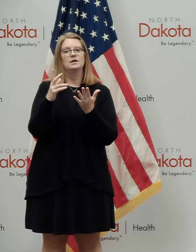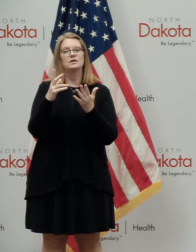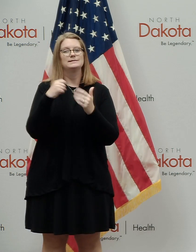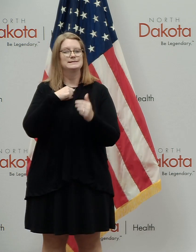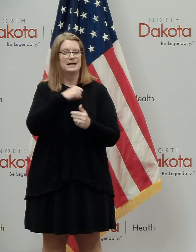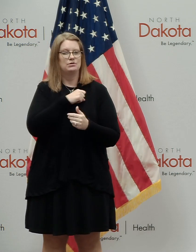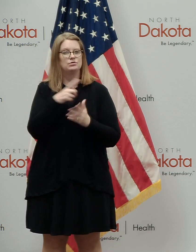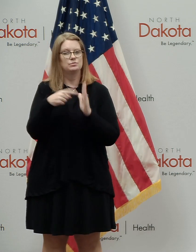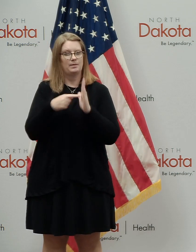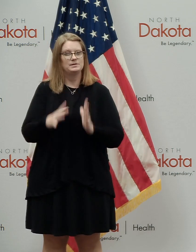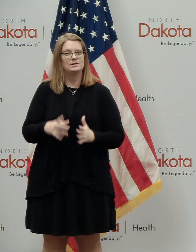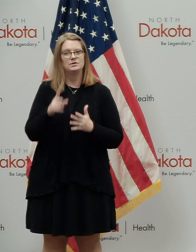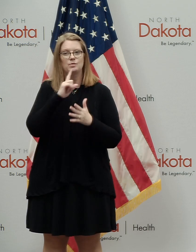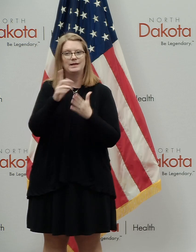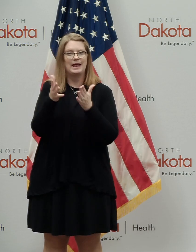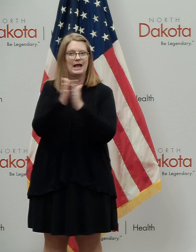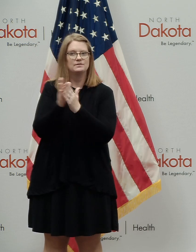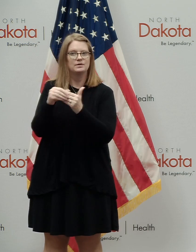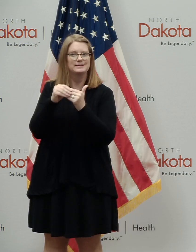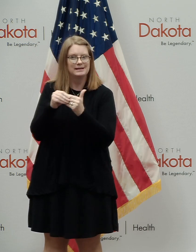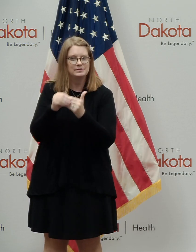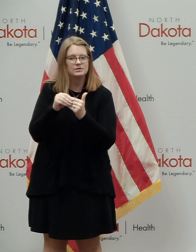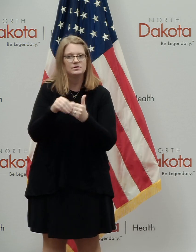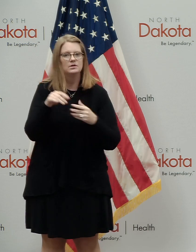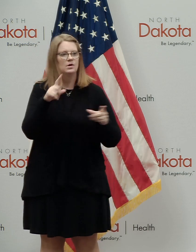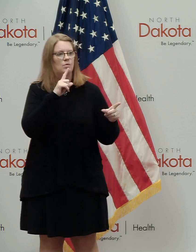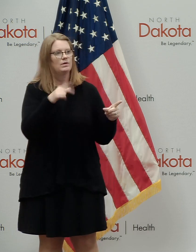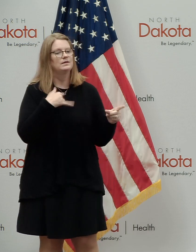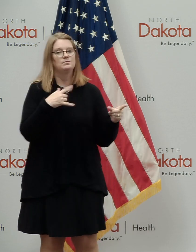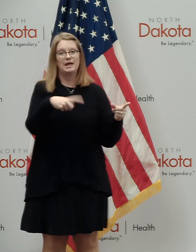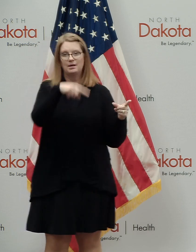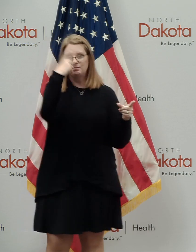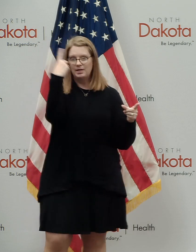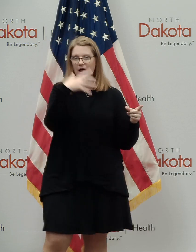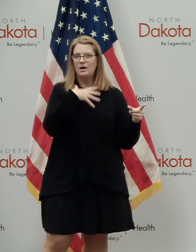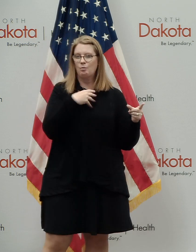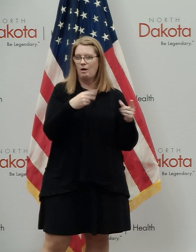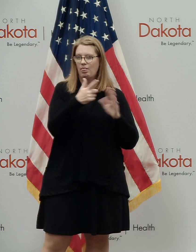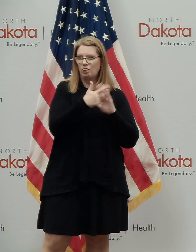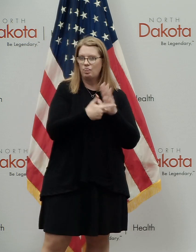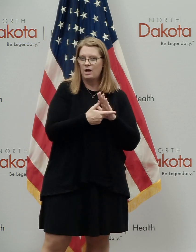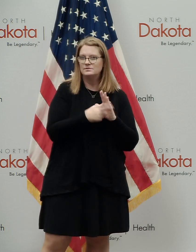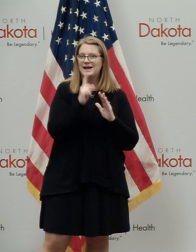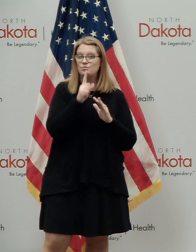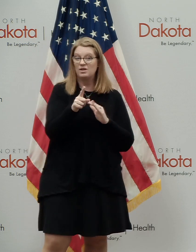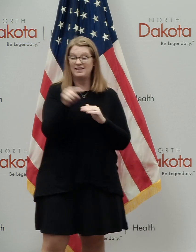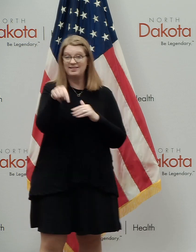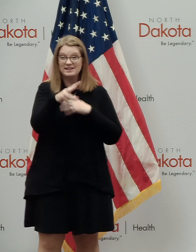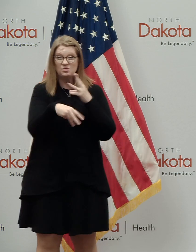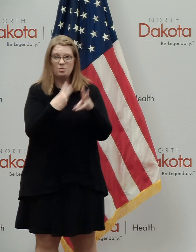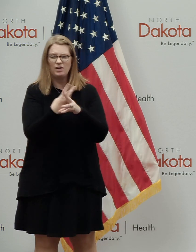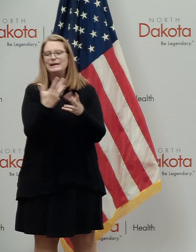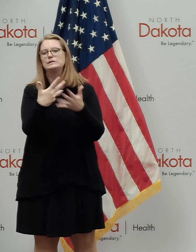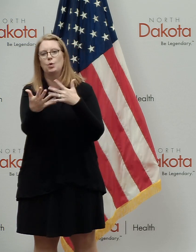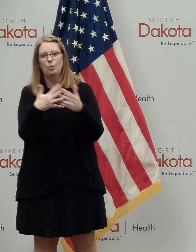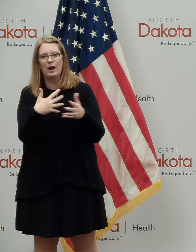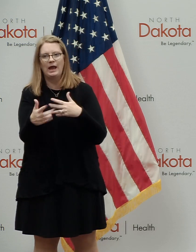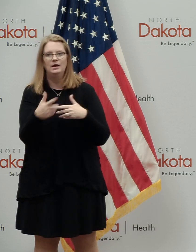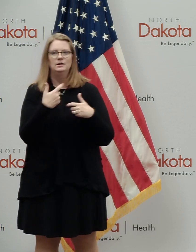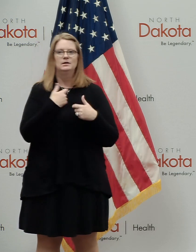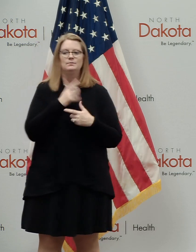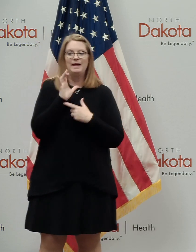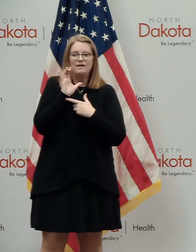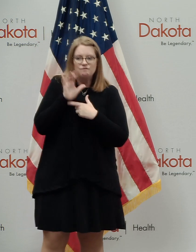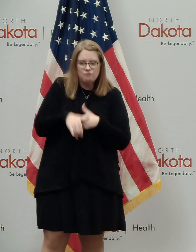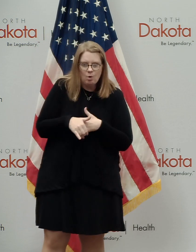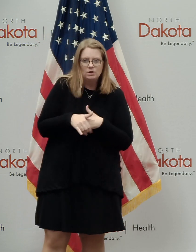One of the biggest lessons I learned becoming a policymaker is we make black and white laws for a gray world. And that's the challenge we're running into with being forced